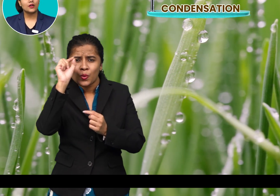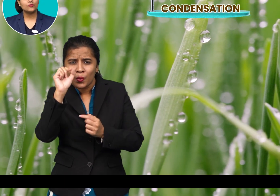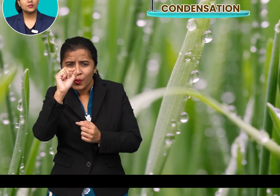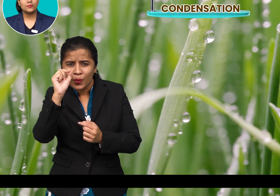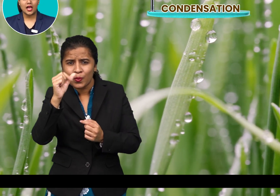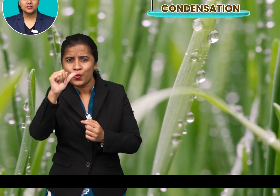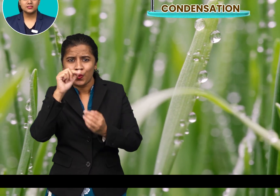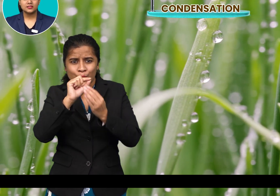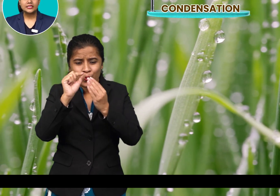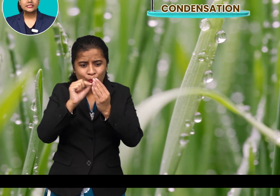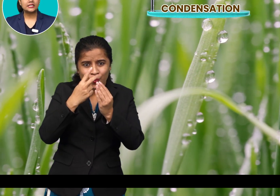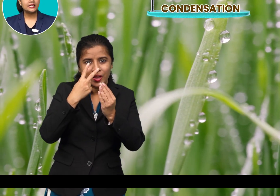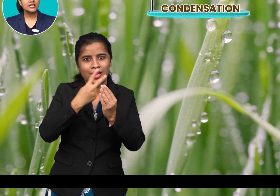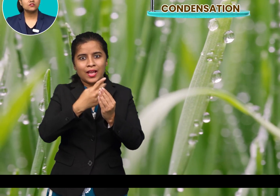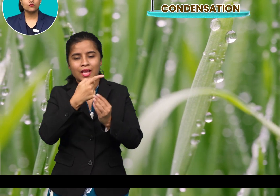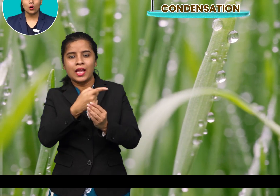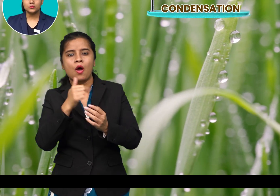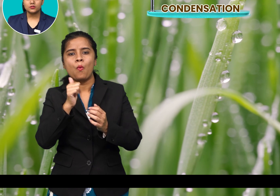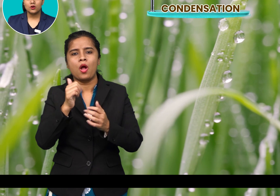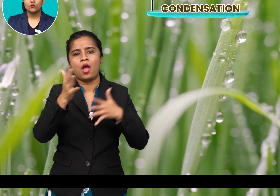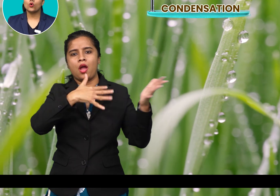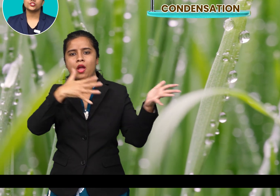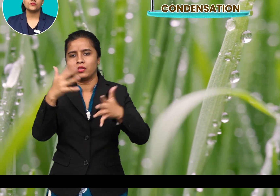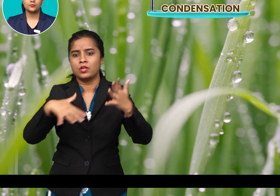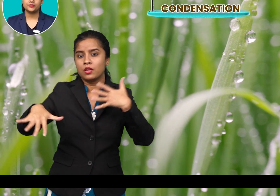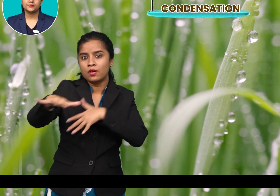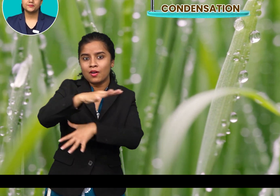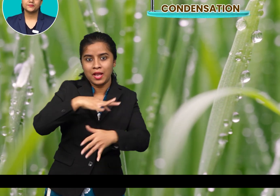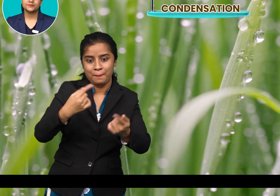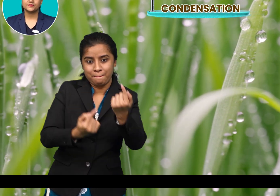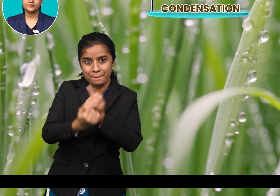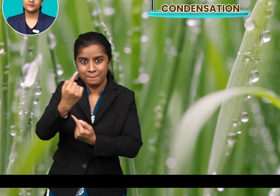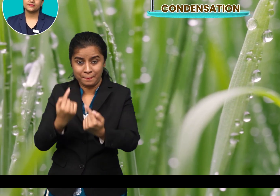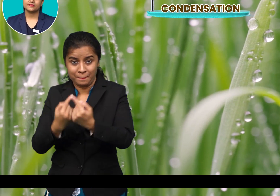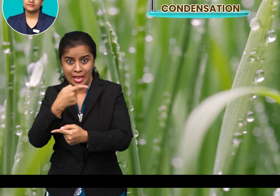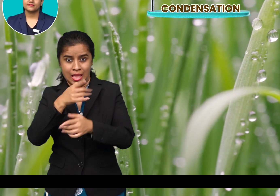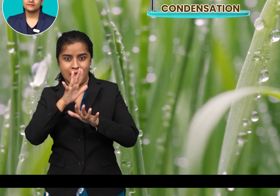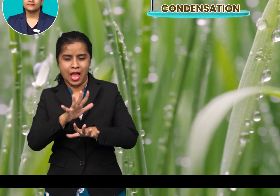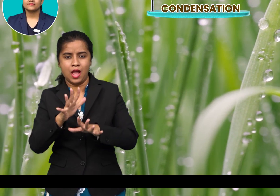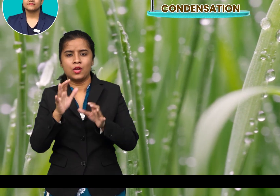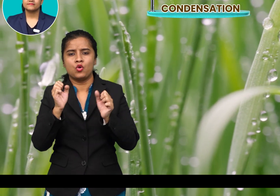air around the plants contains warmer water vapor.